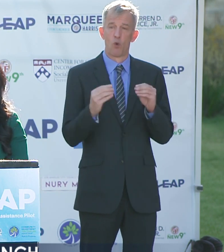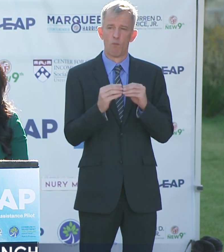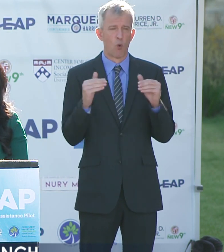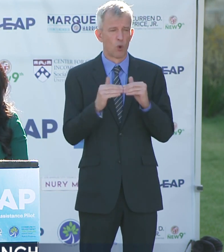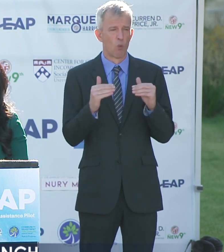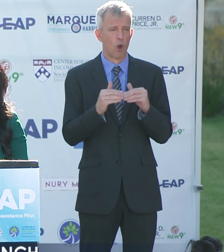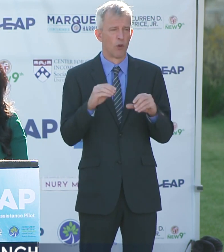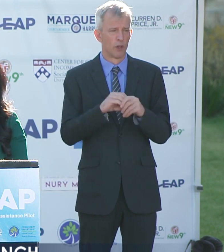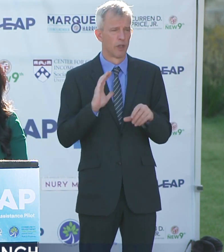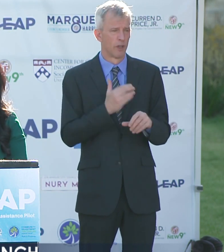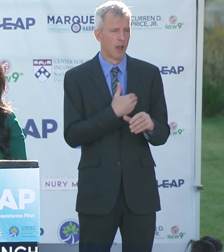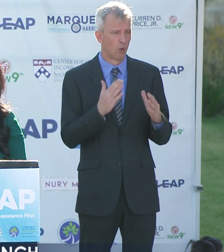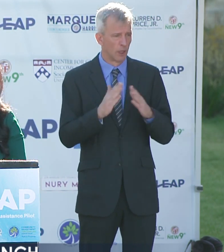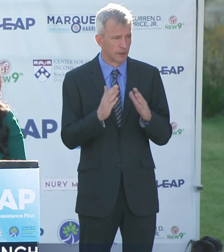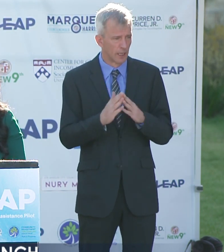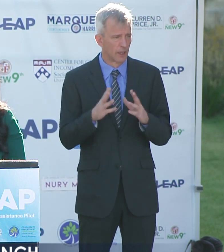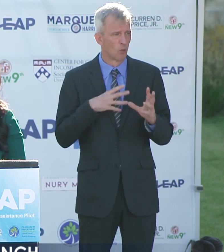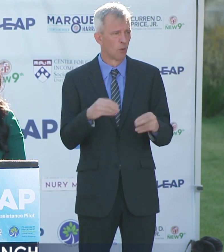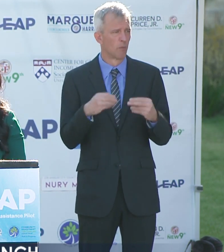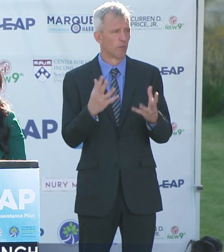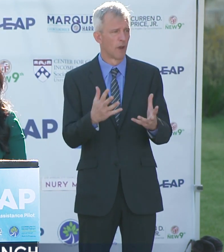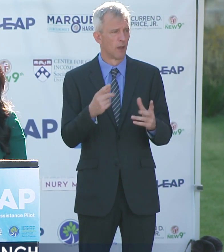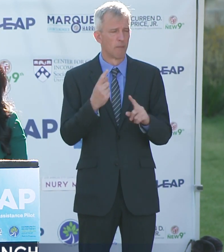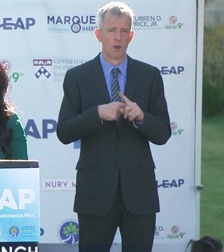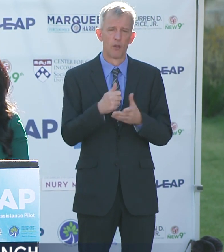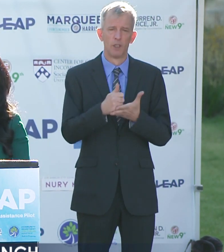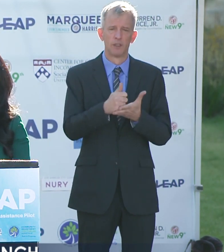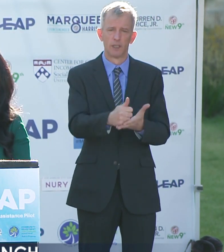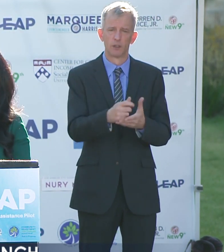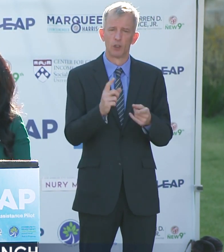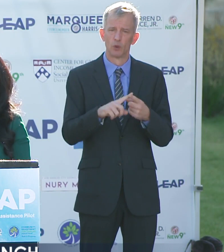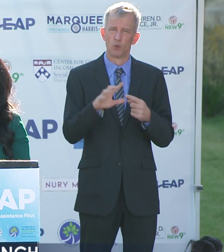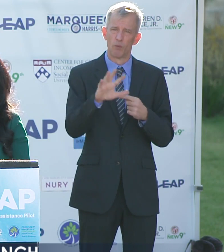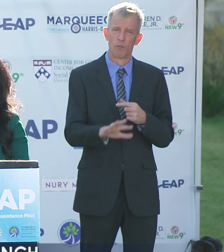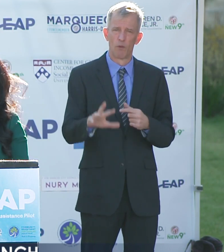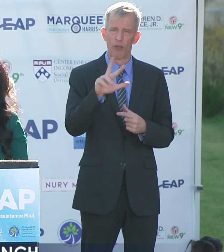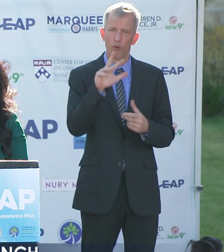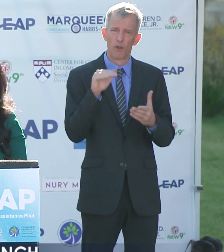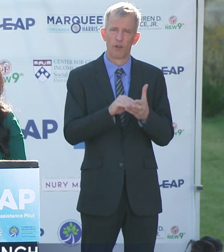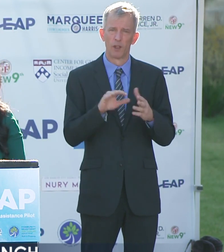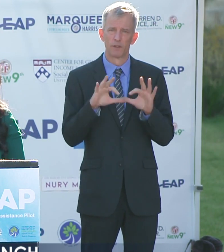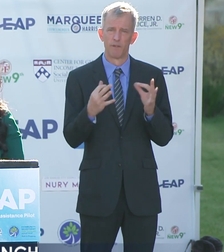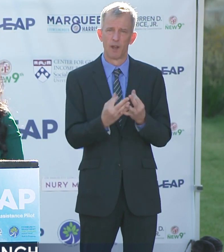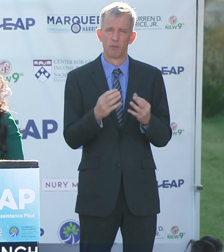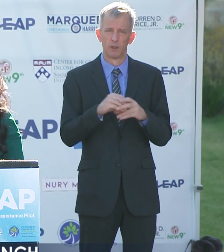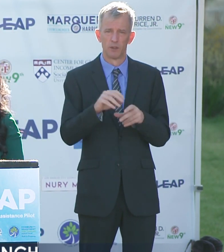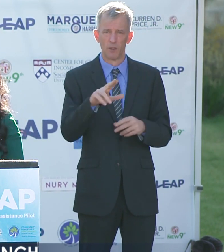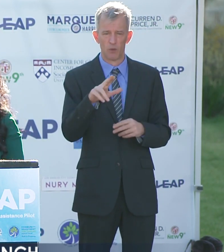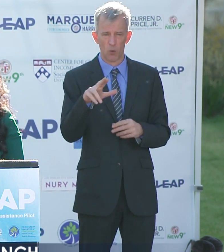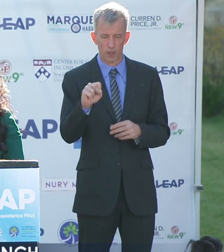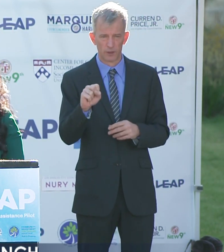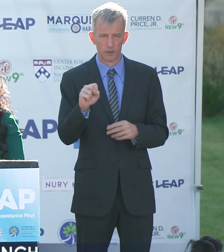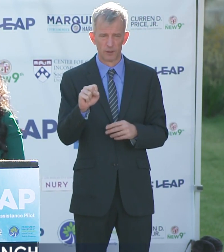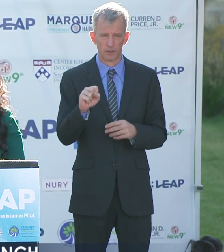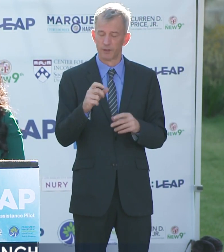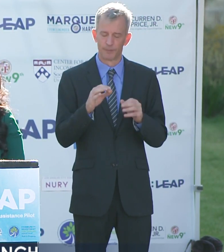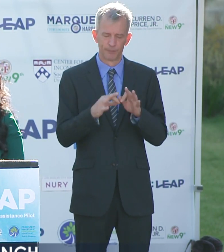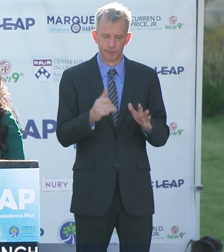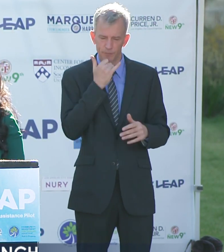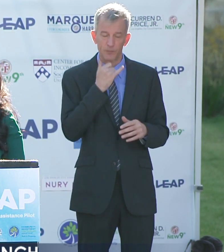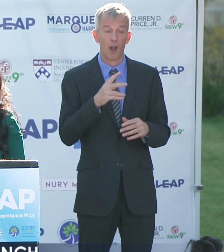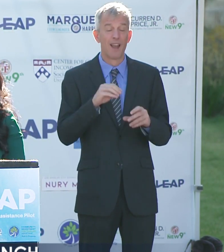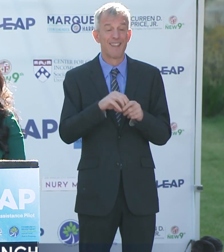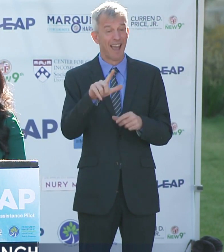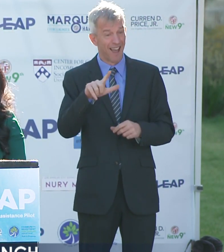allow us to provide monthly assistance to approximately 3,000 families across the city for an entire year.